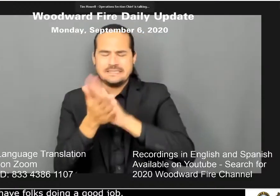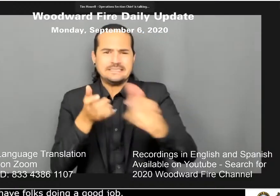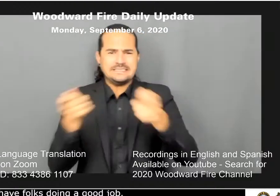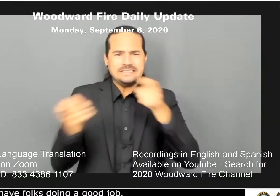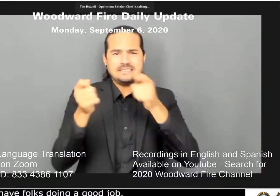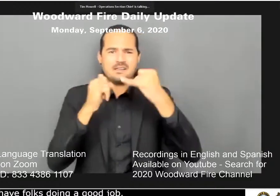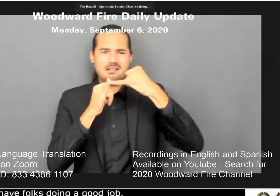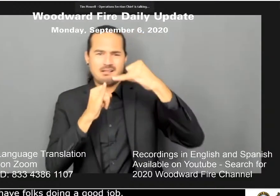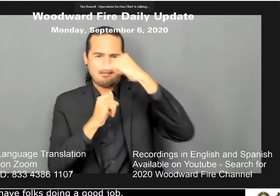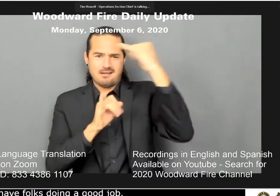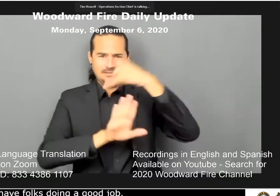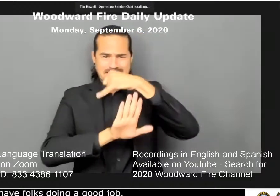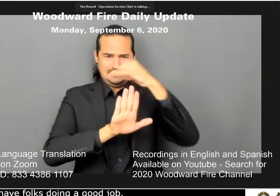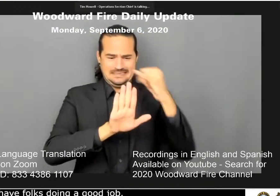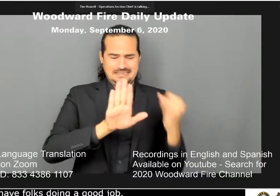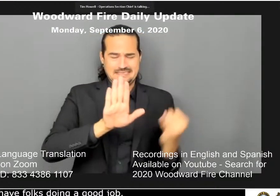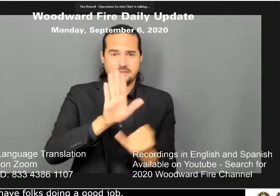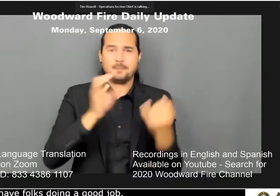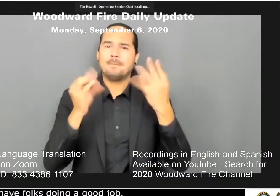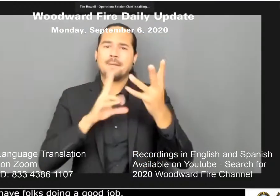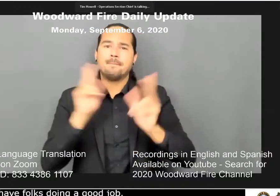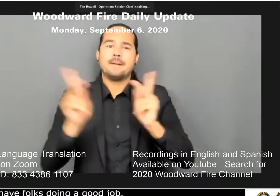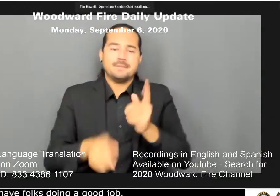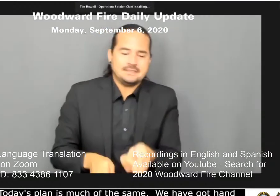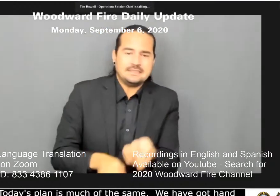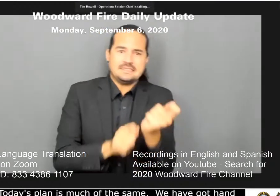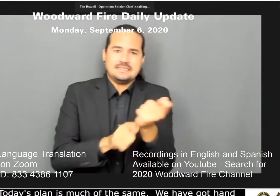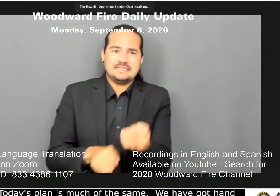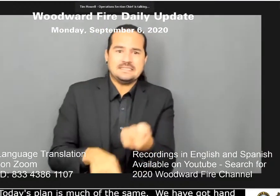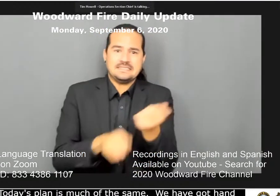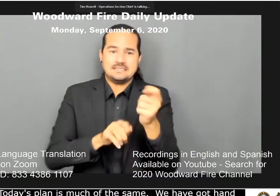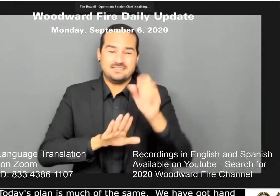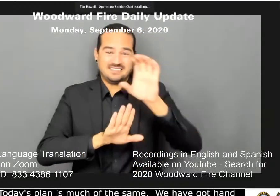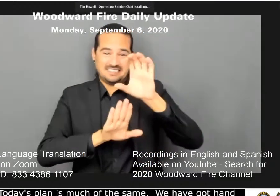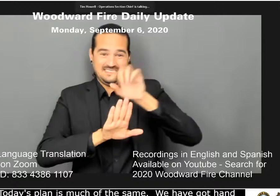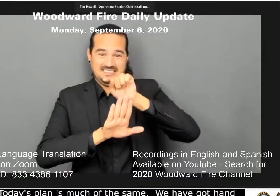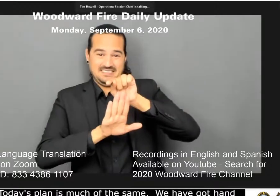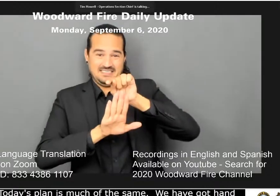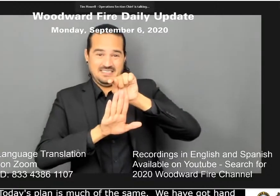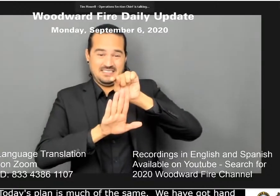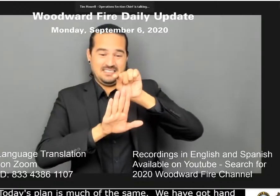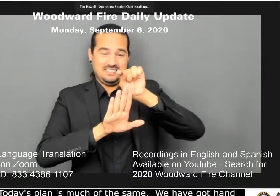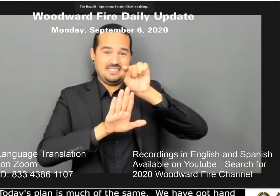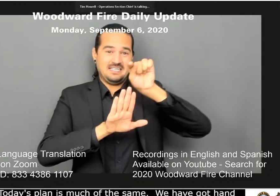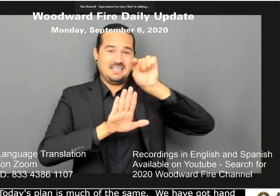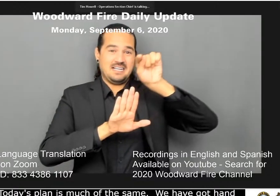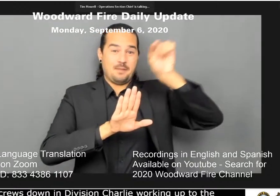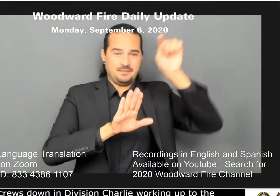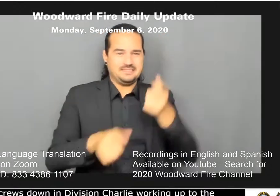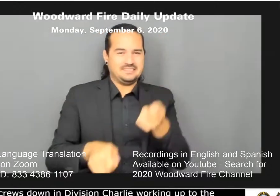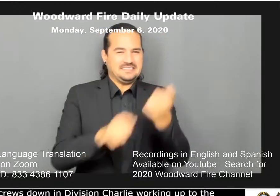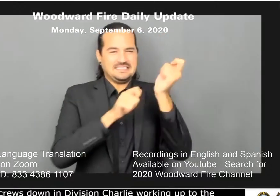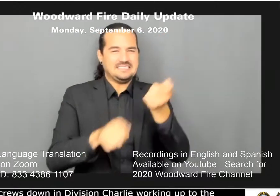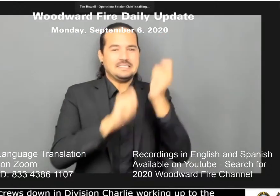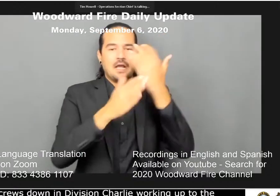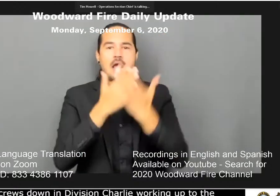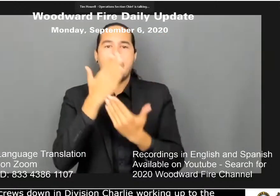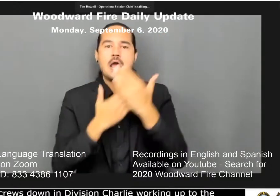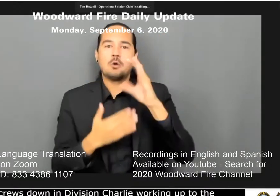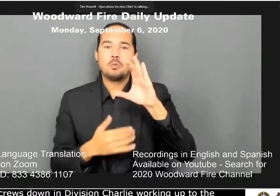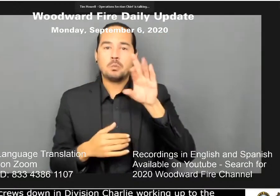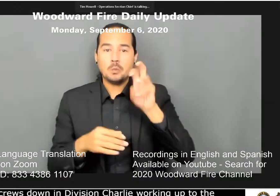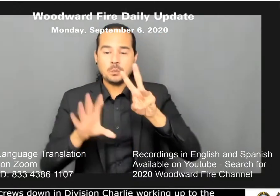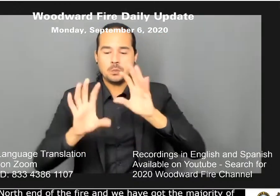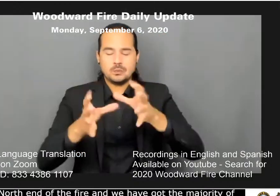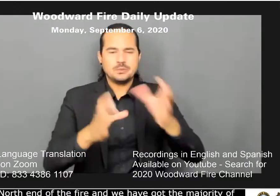down in Division Charlie, working up to the north end of the fire. And then we've got the majority of our engines at the Charlie